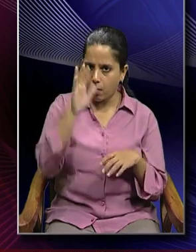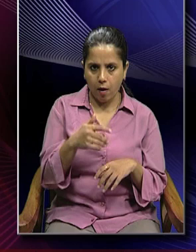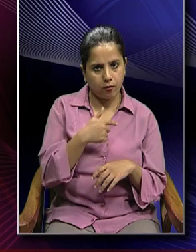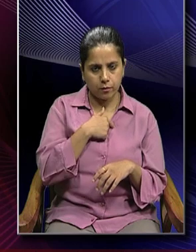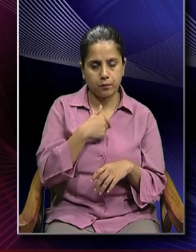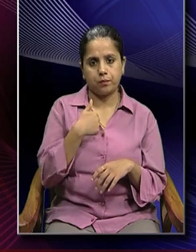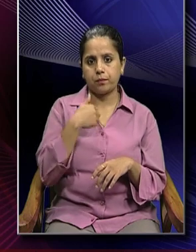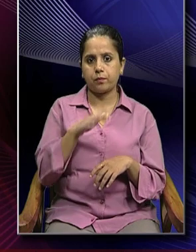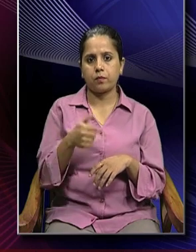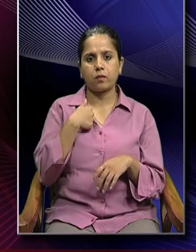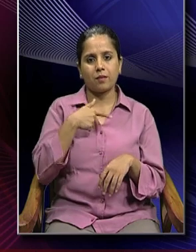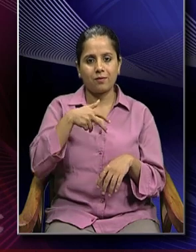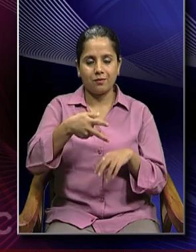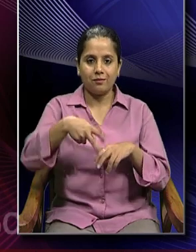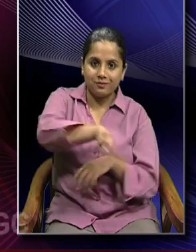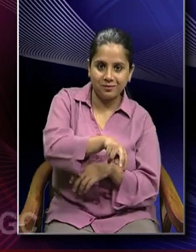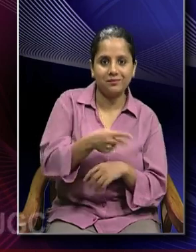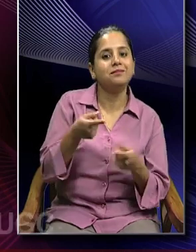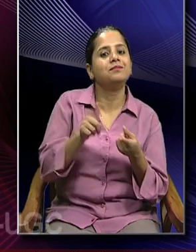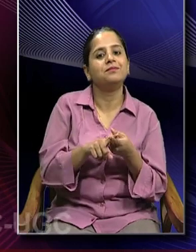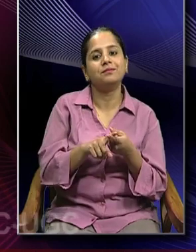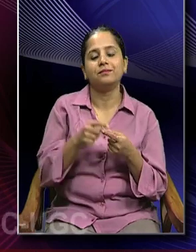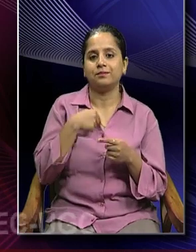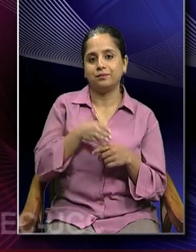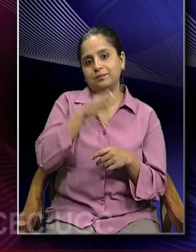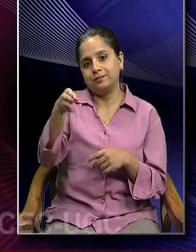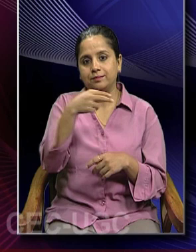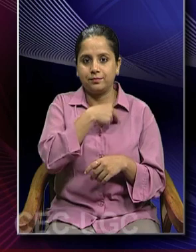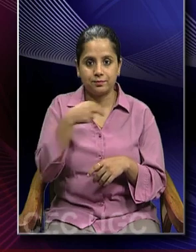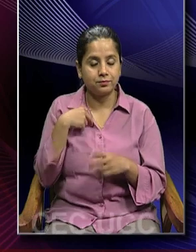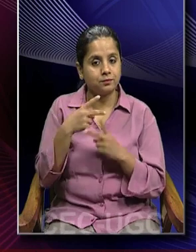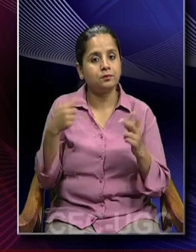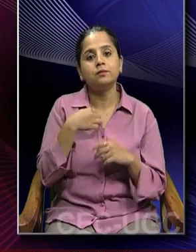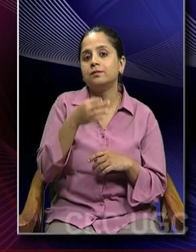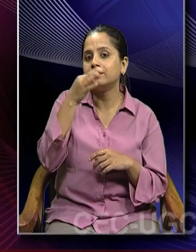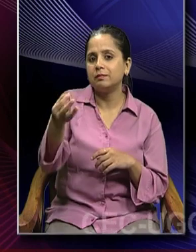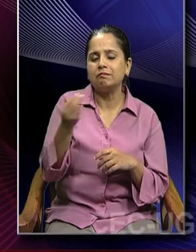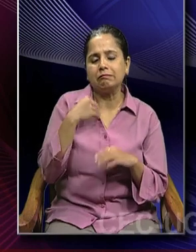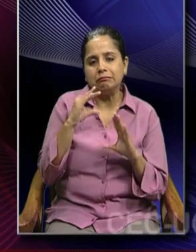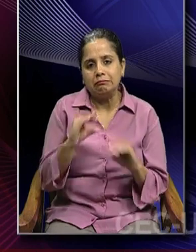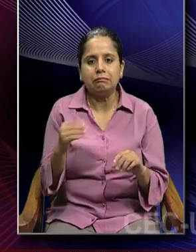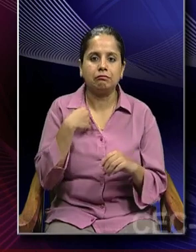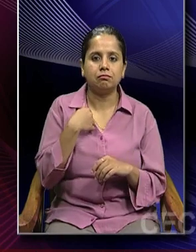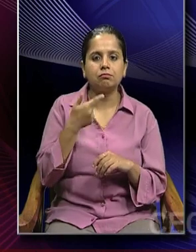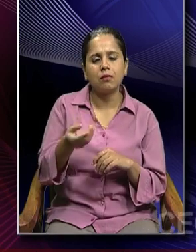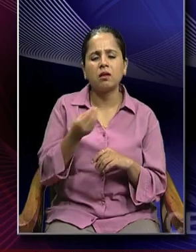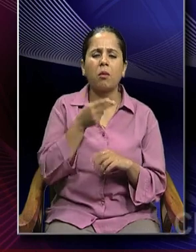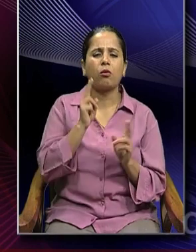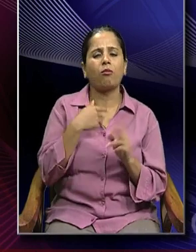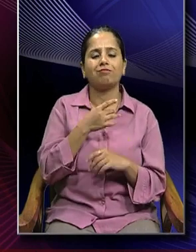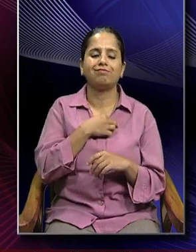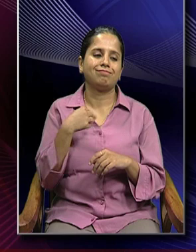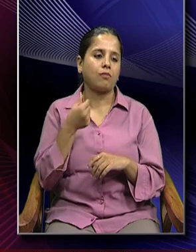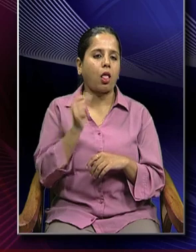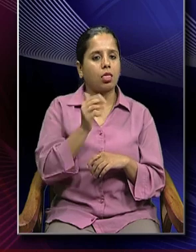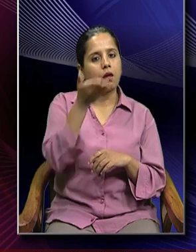suppose I have twisted my ankle and I have to go to a doctor and asking for some relief, I have simply visited a physician. Now, physician